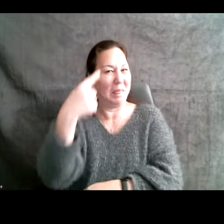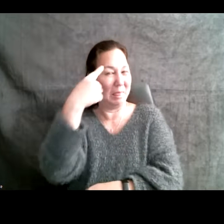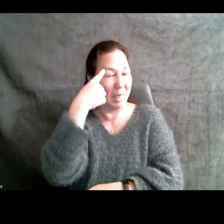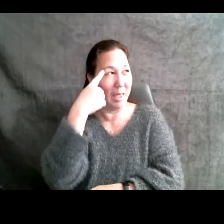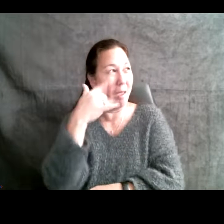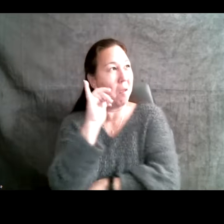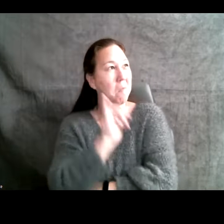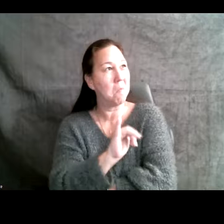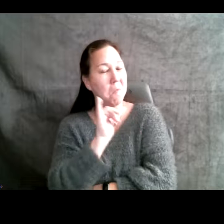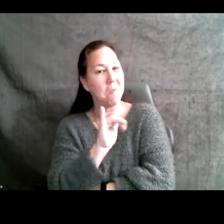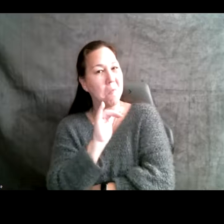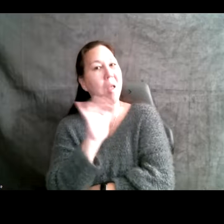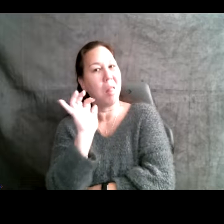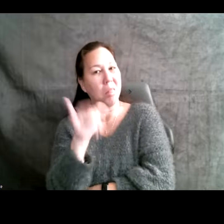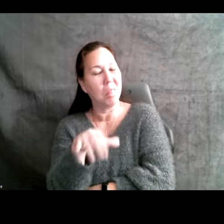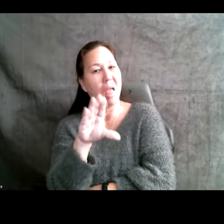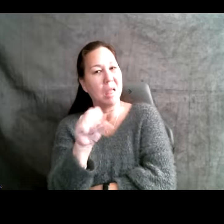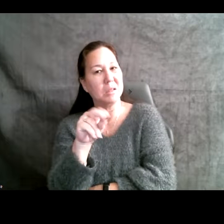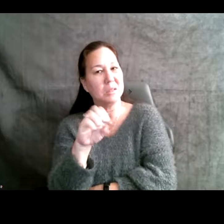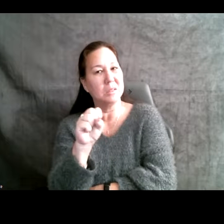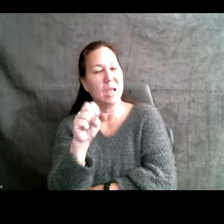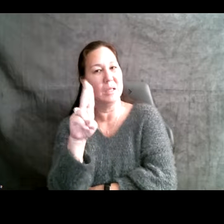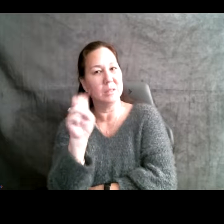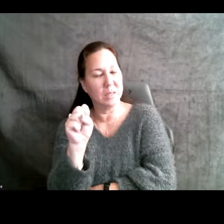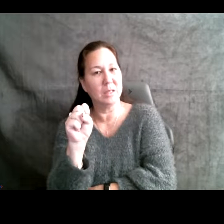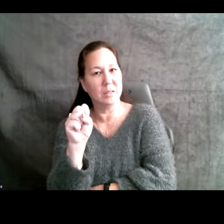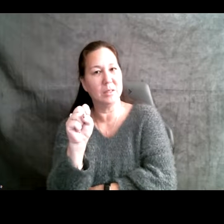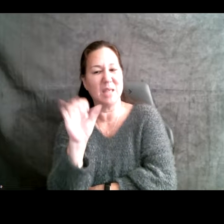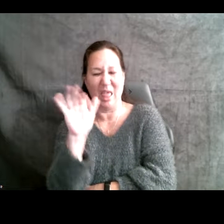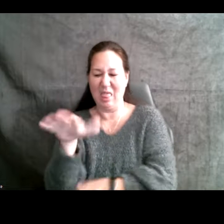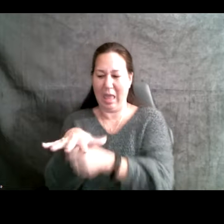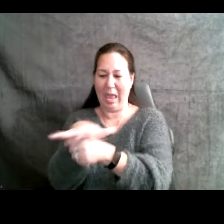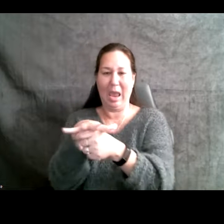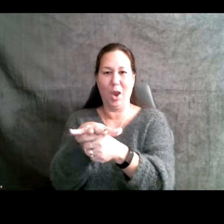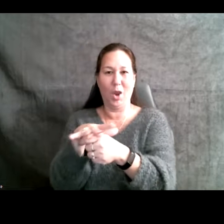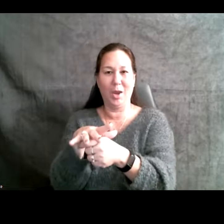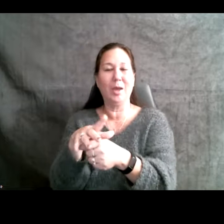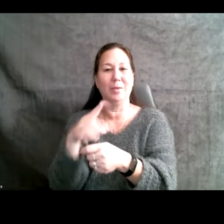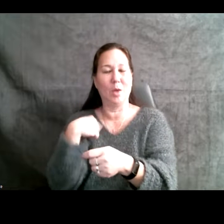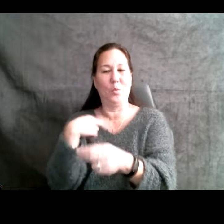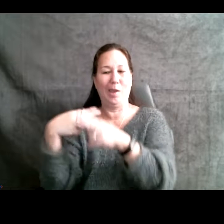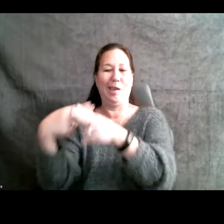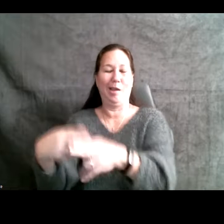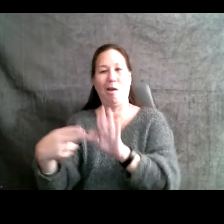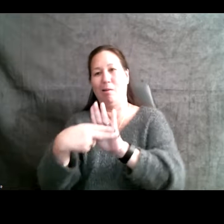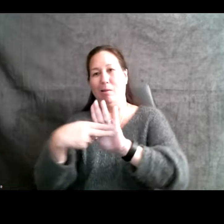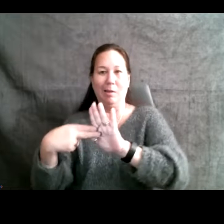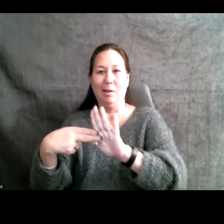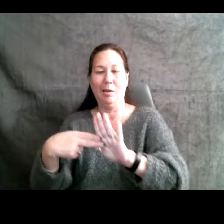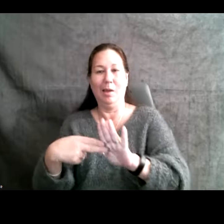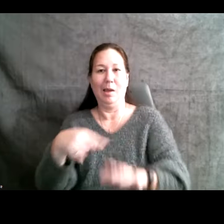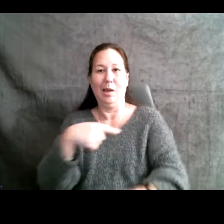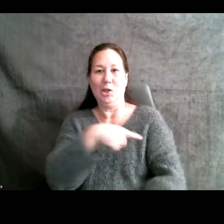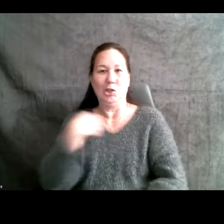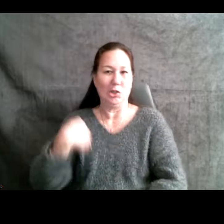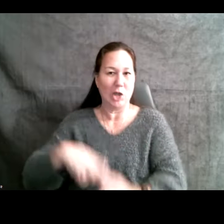know, the census, you know, the area that we've outlined as Chinatown, you know, is like 48% Asian, you know, and